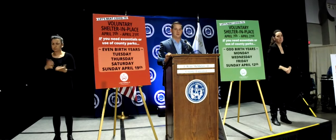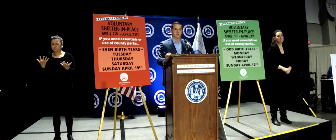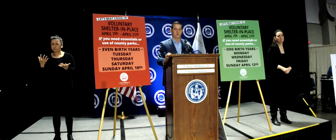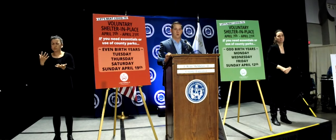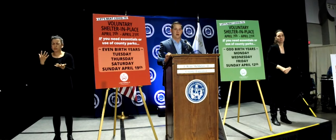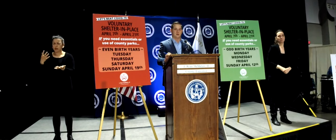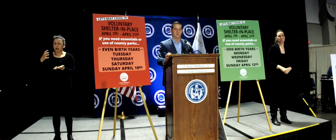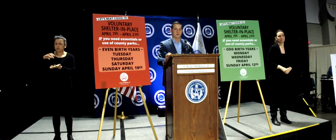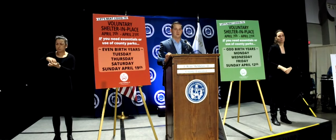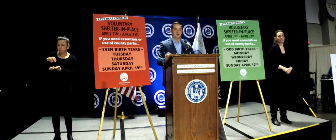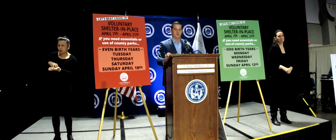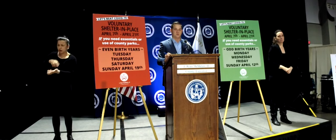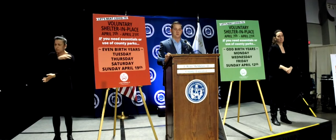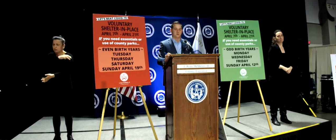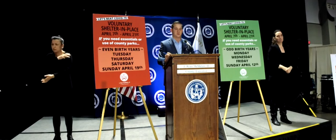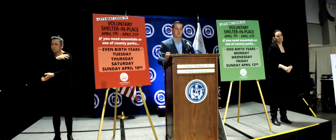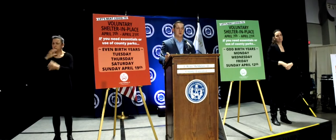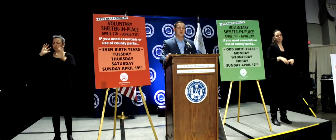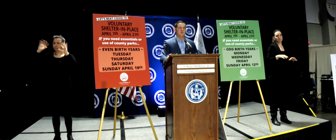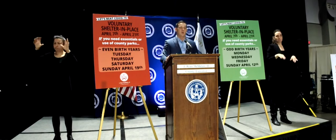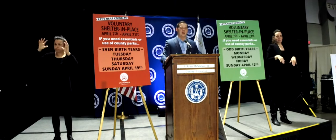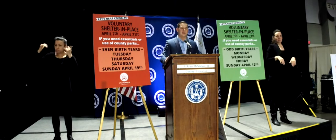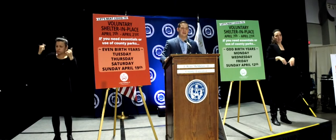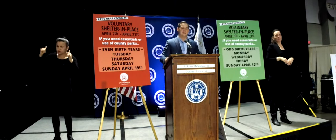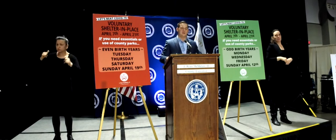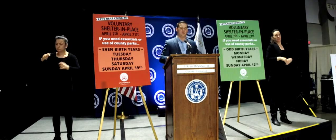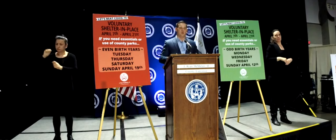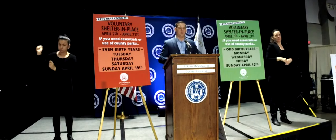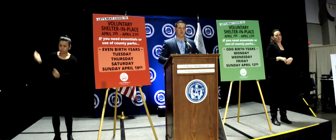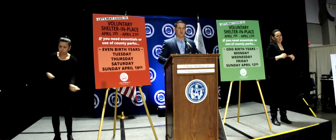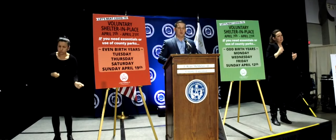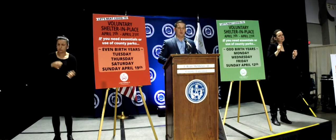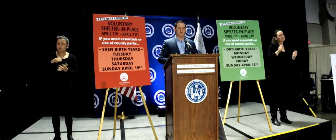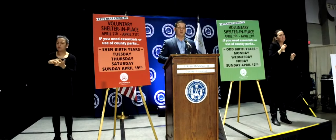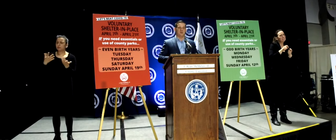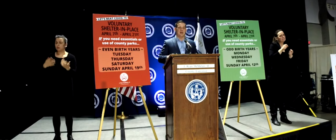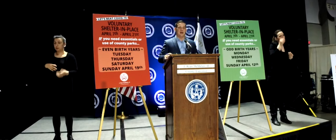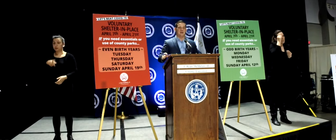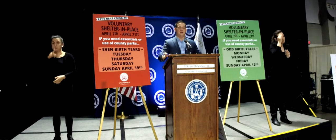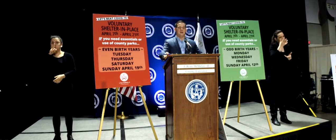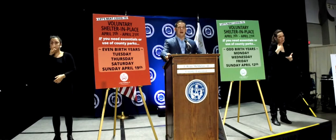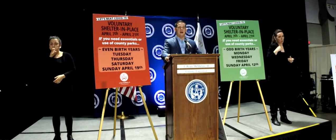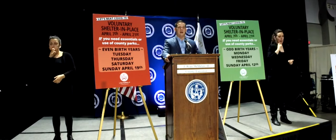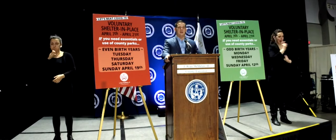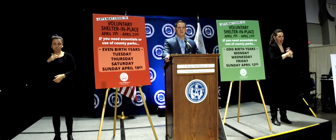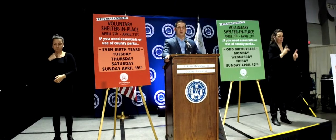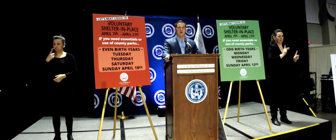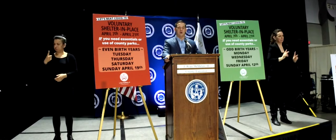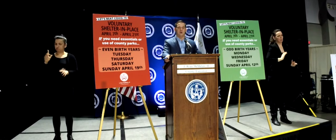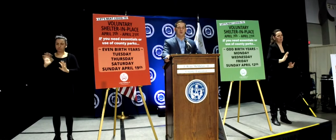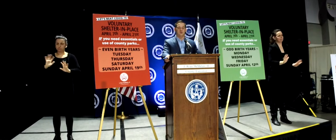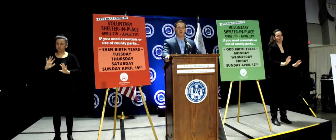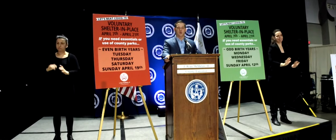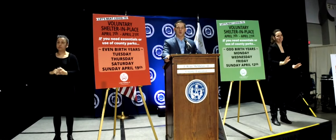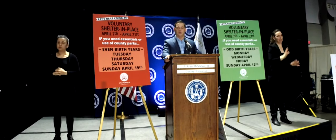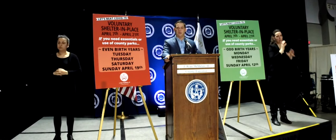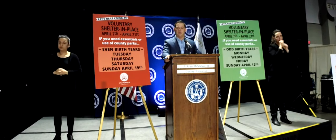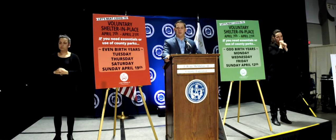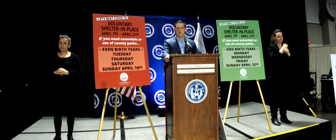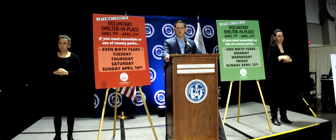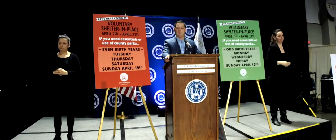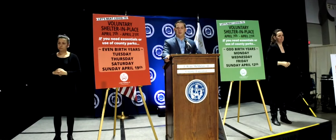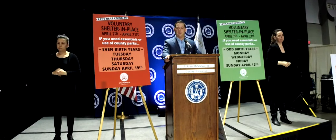specific cases, nor would I talk about the very specifics. But what I can tell you is that these are